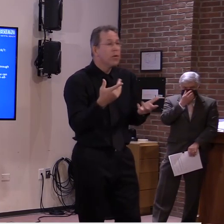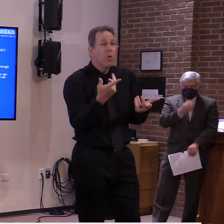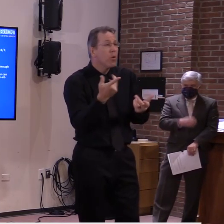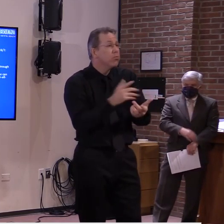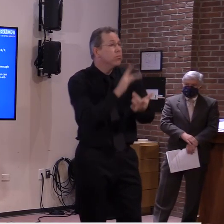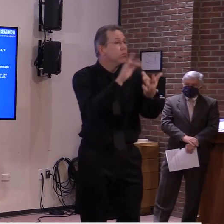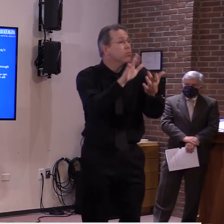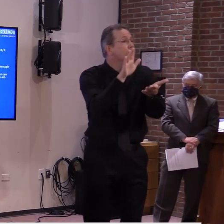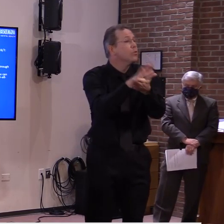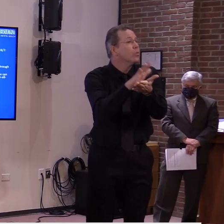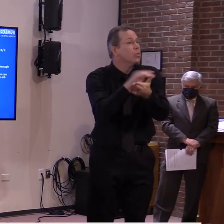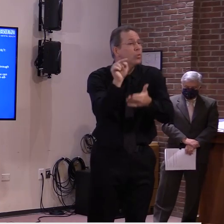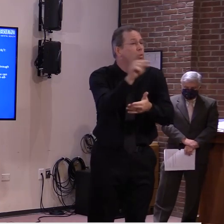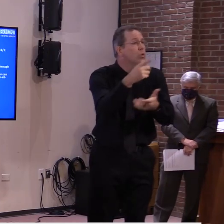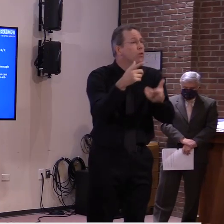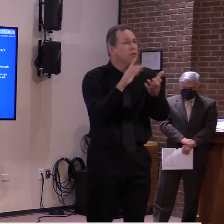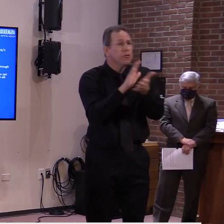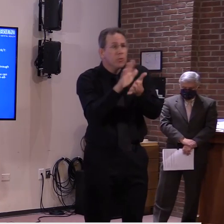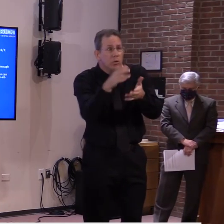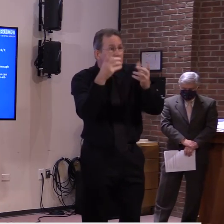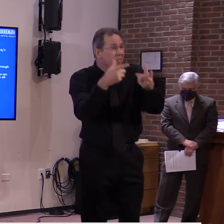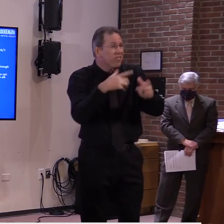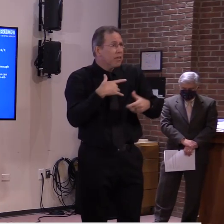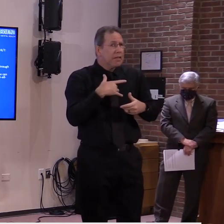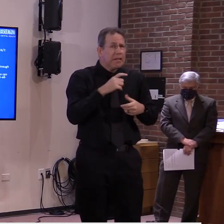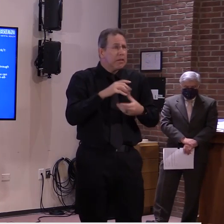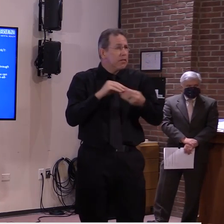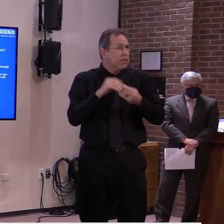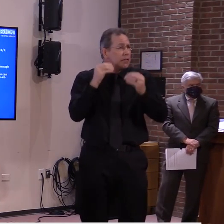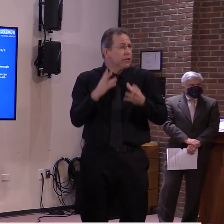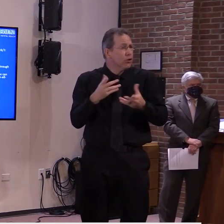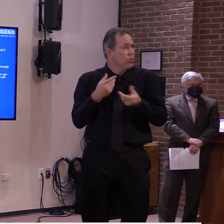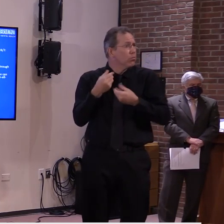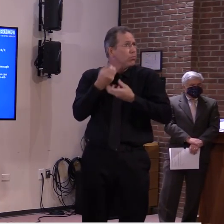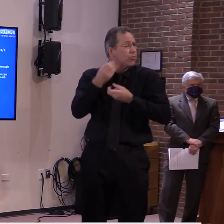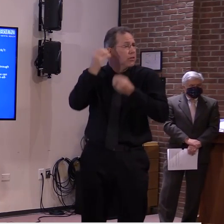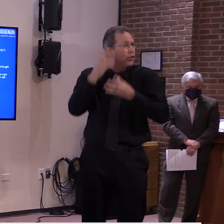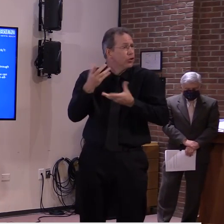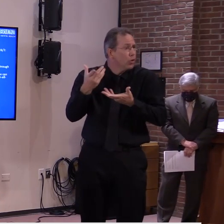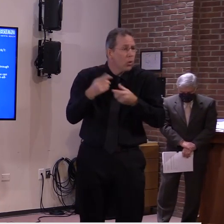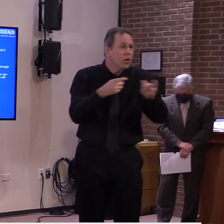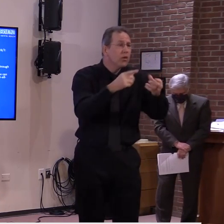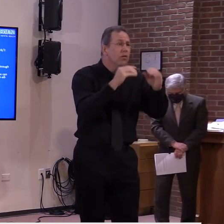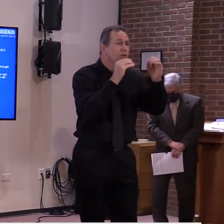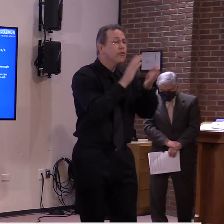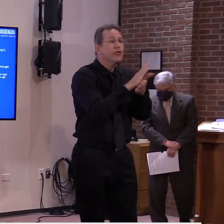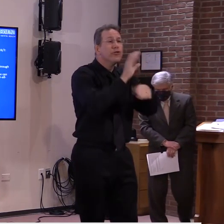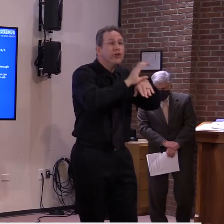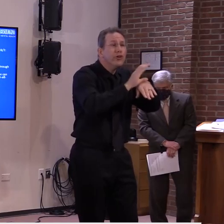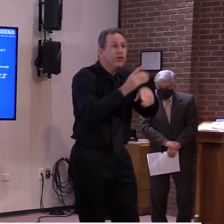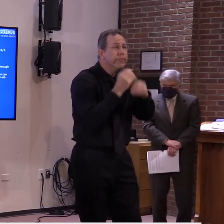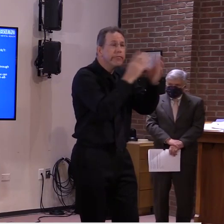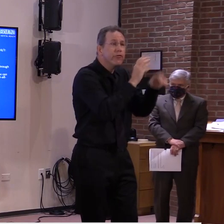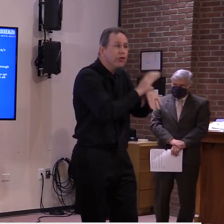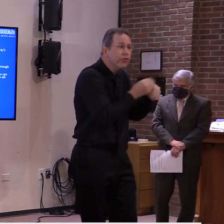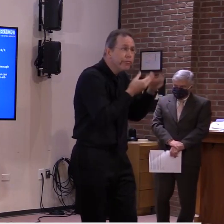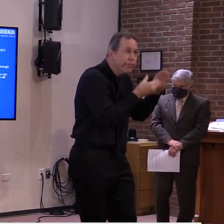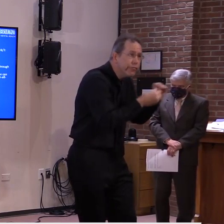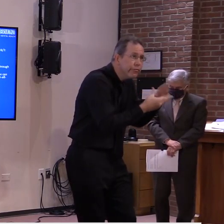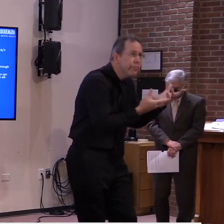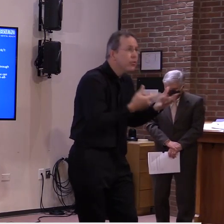available. And for any youth or young people who are listening today, let your parents and caregivers know how